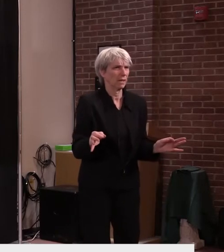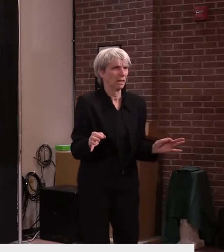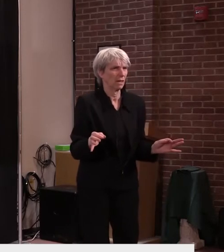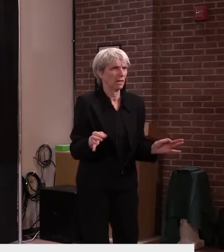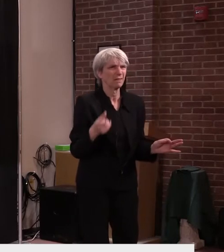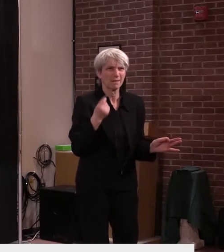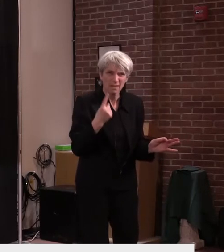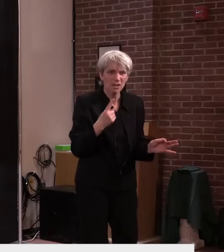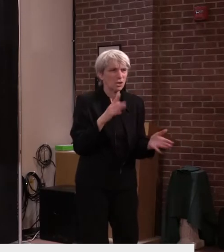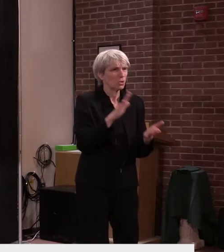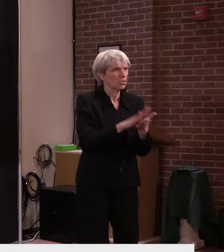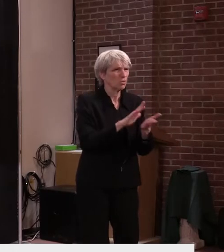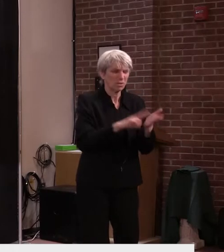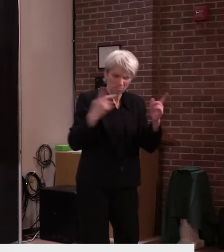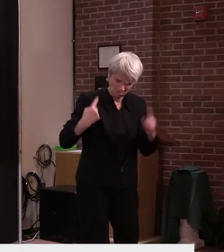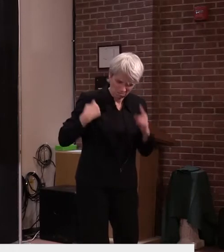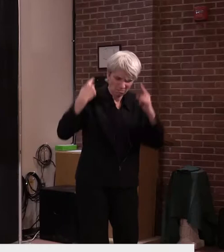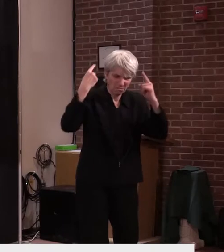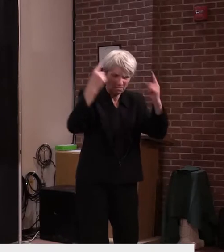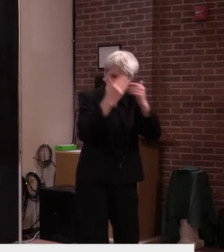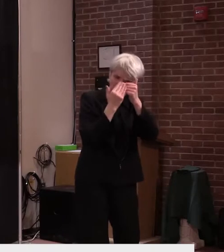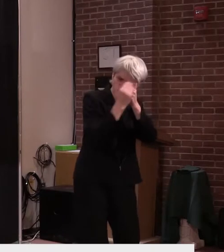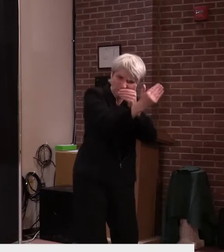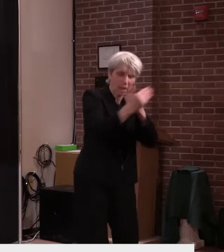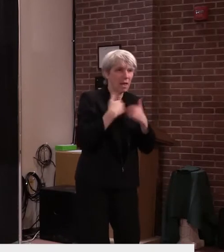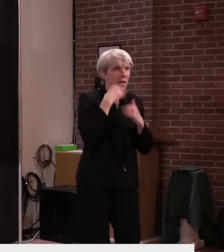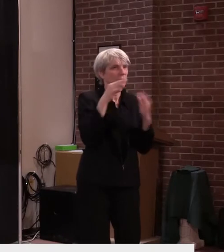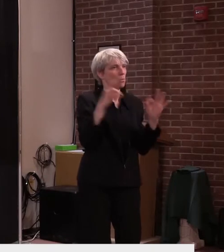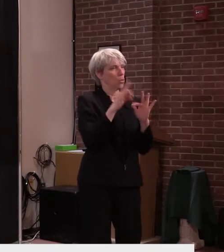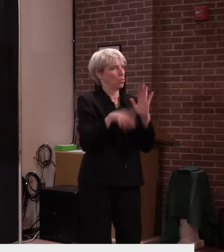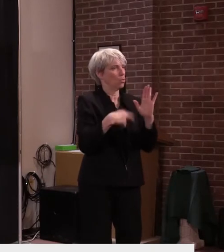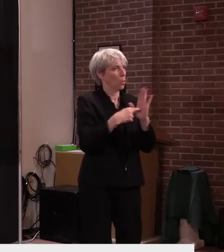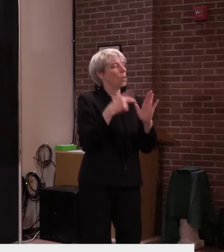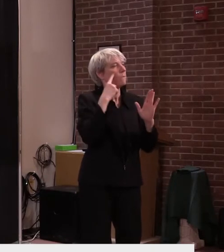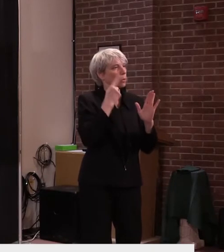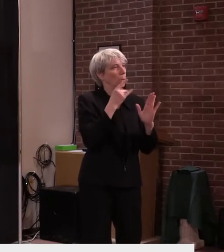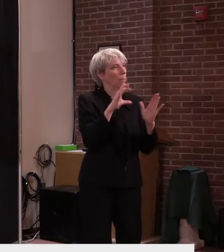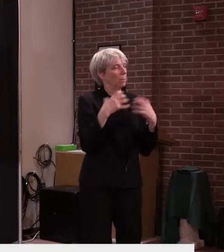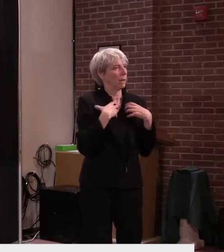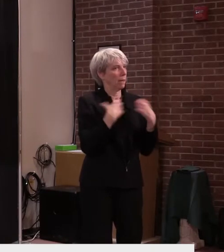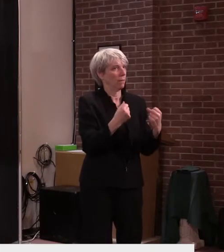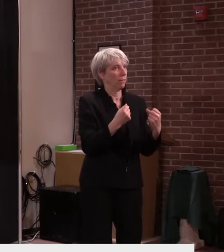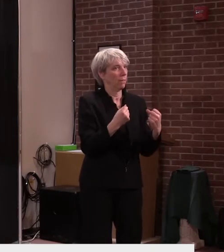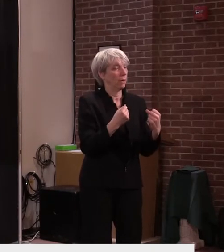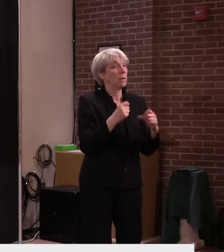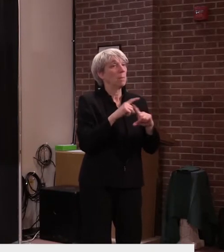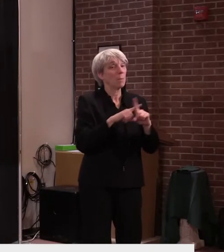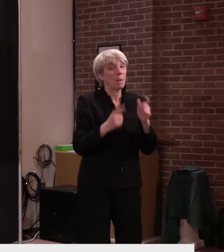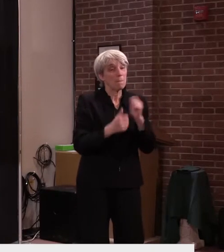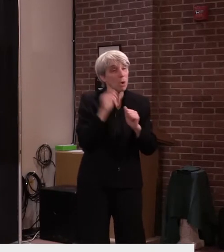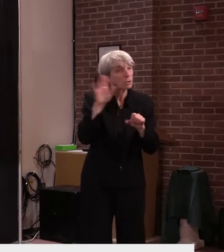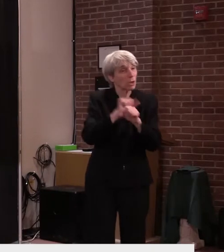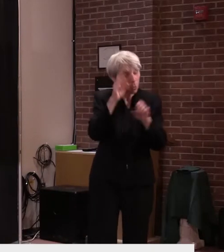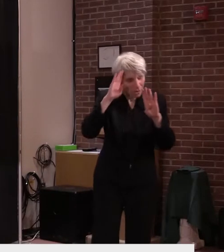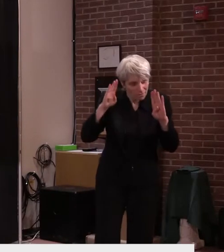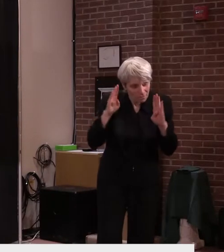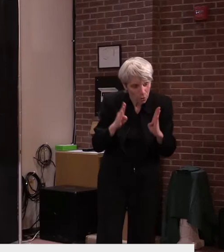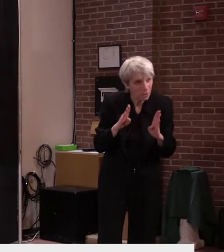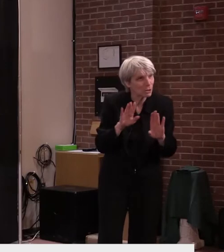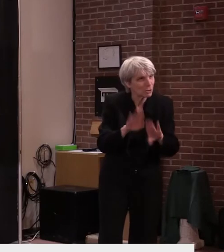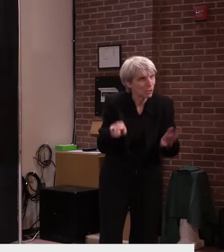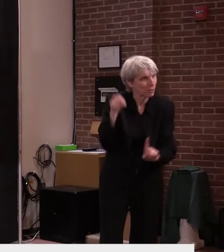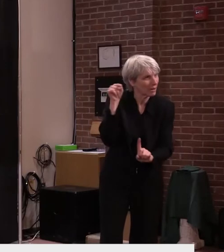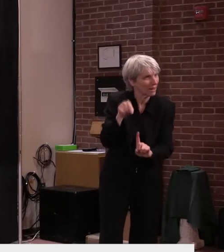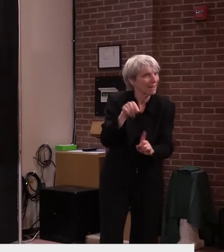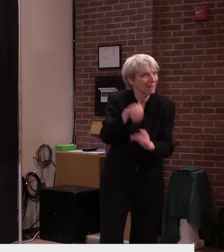health, always, but much like myself, they are clinicians at heart. Pediatricians rely on the work